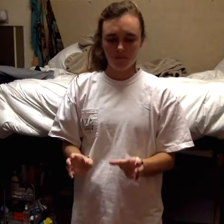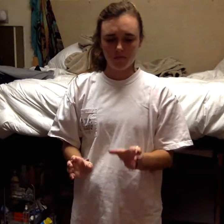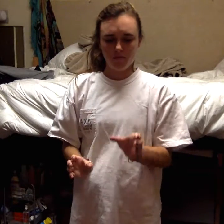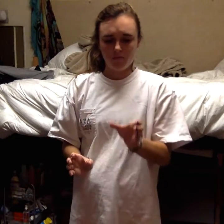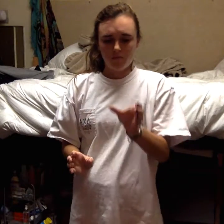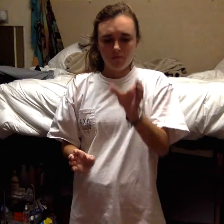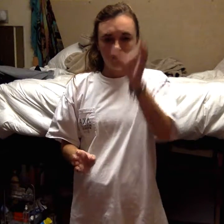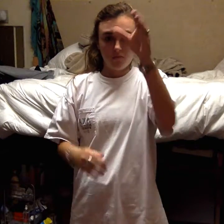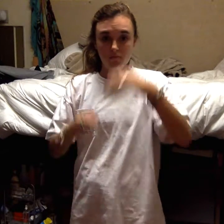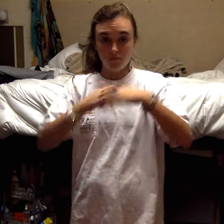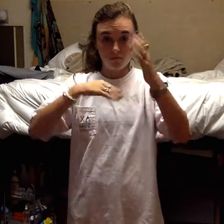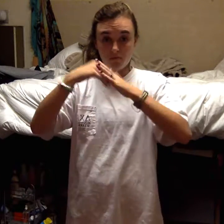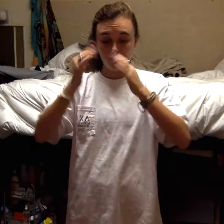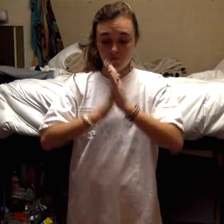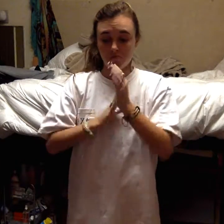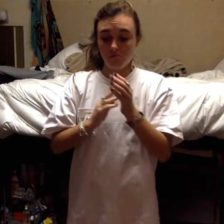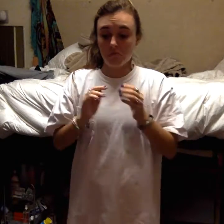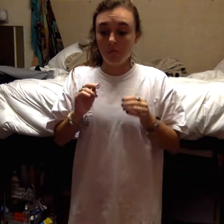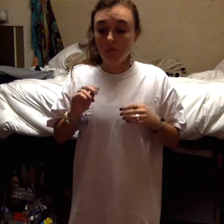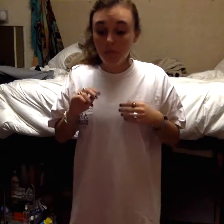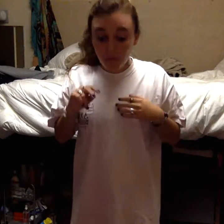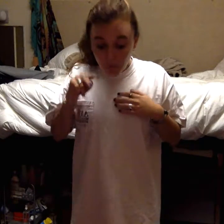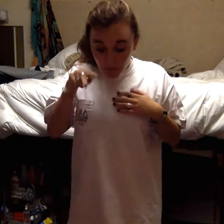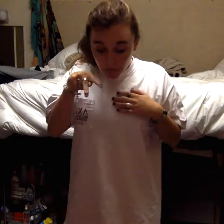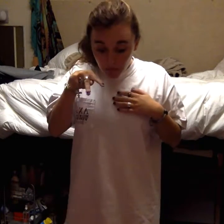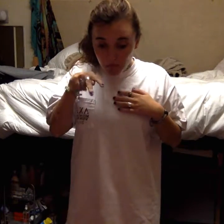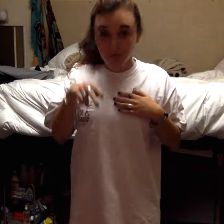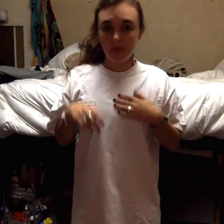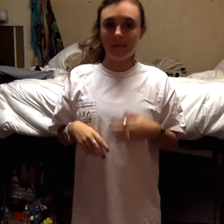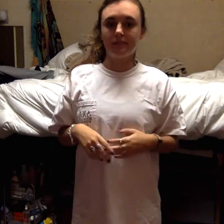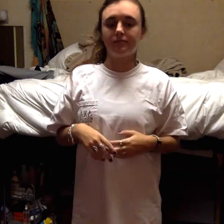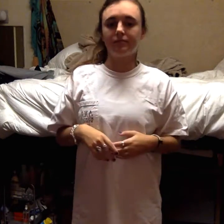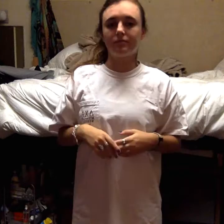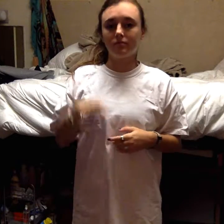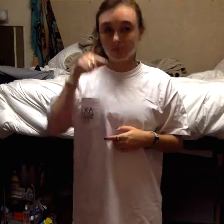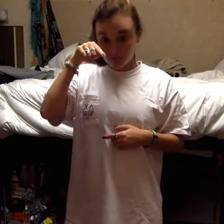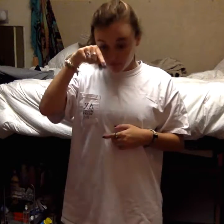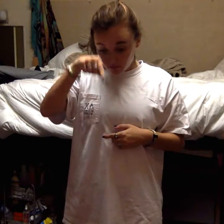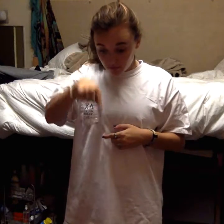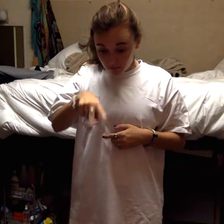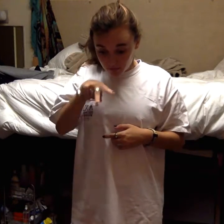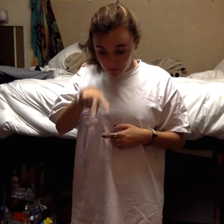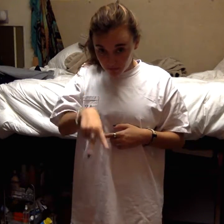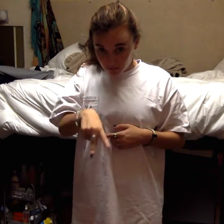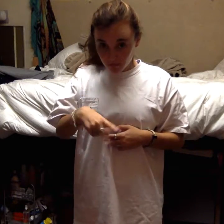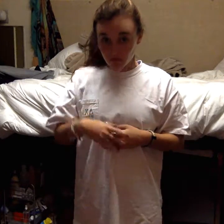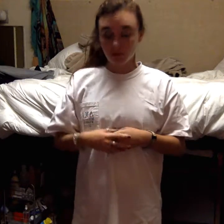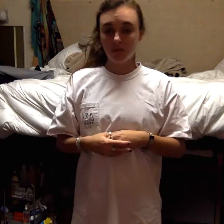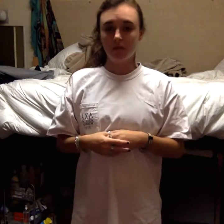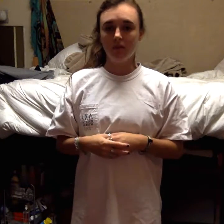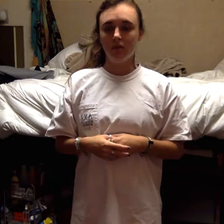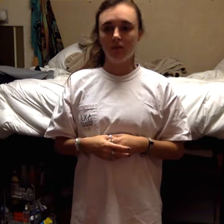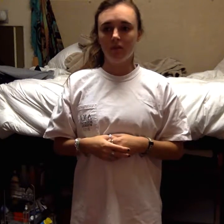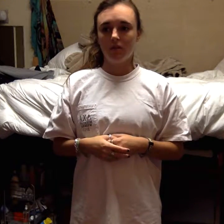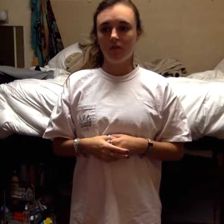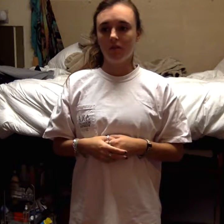Broadway. Because what I want you to do now that we have these established, is to draw lines showing